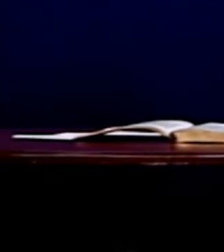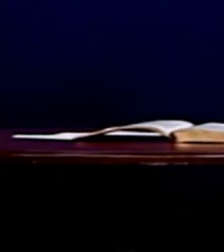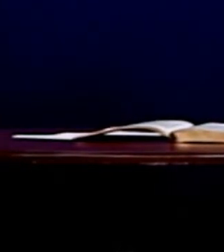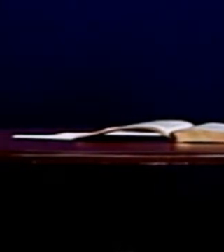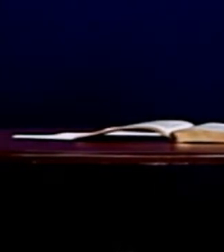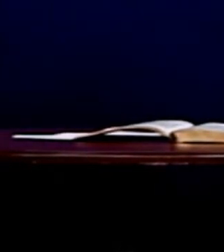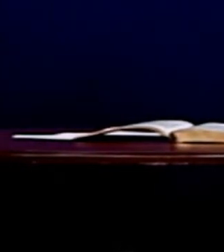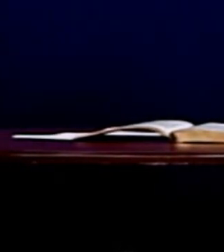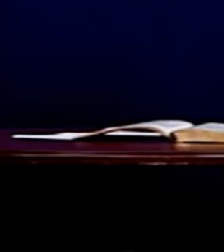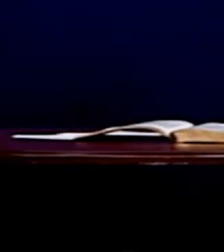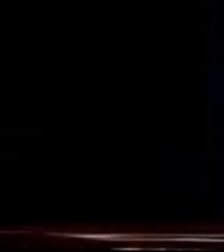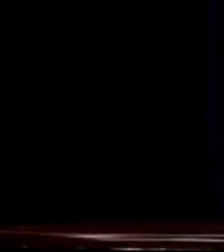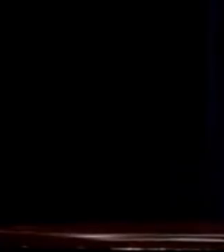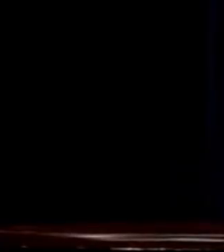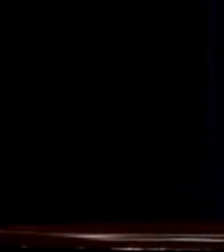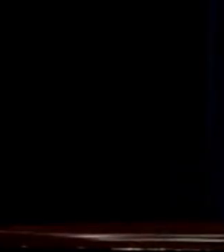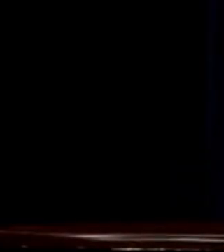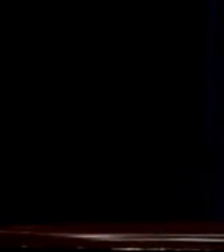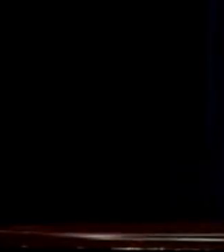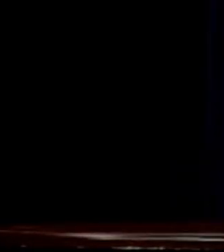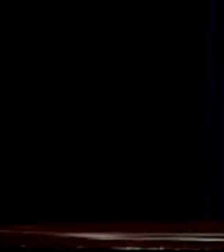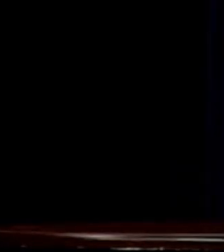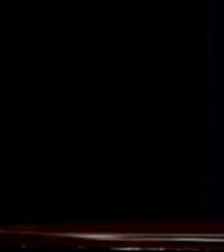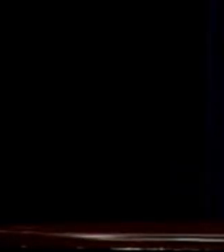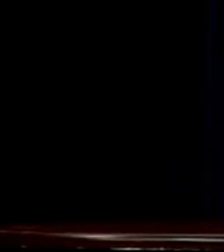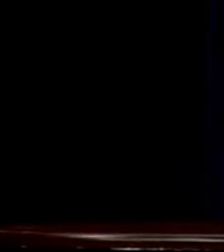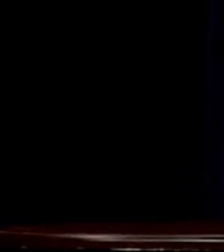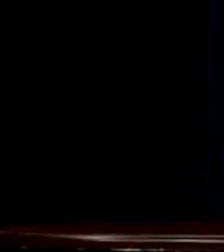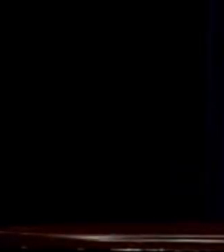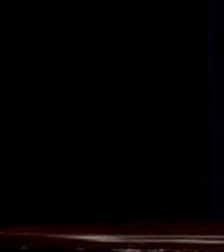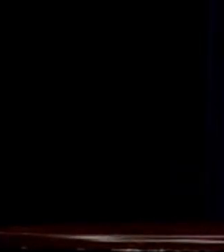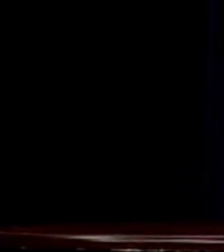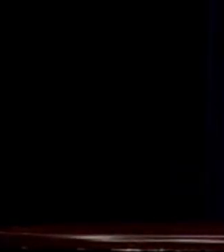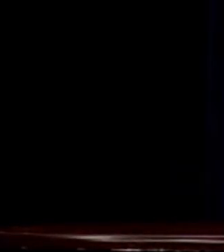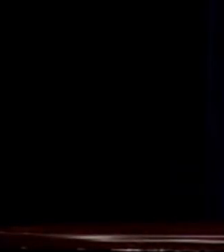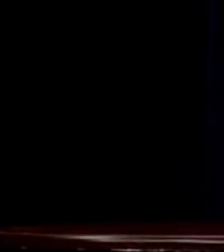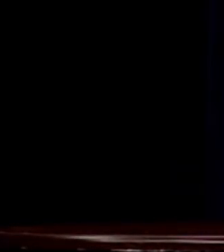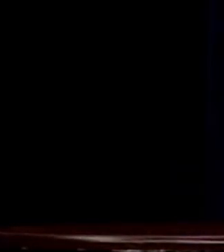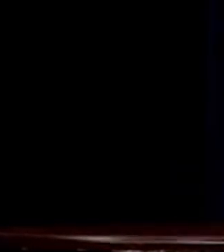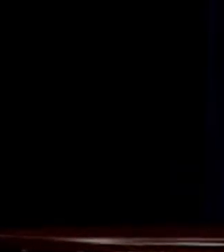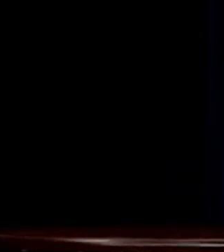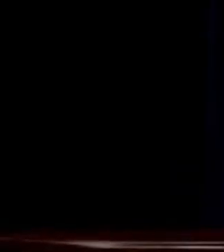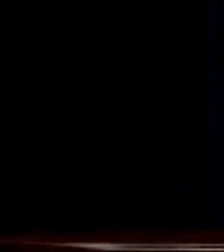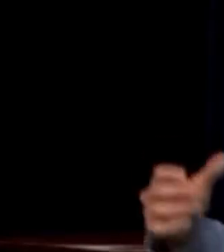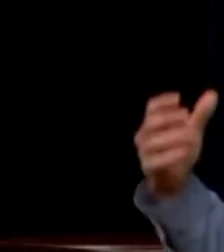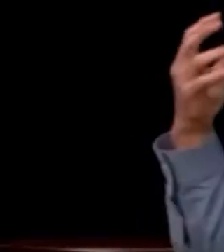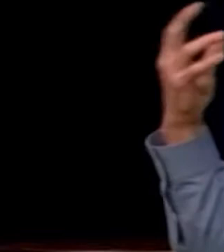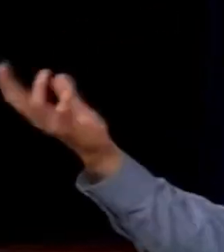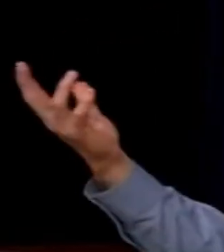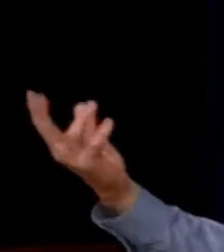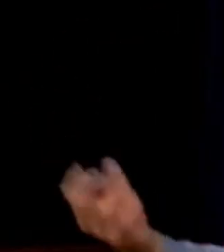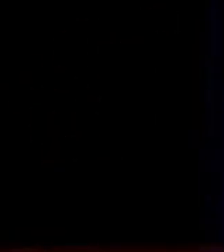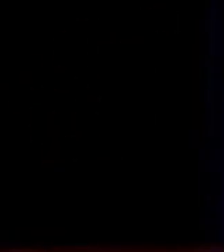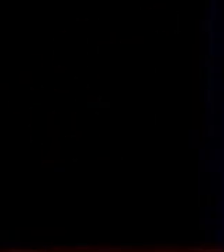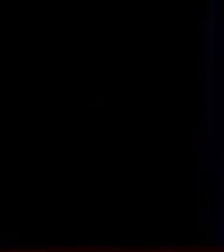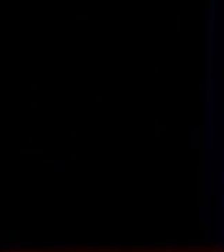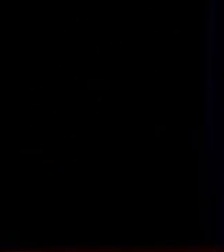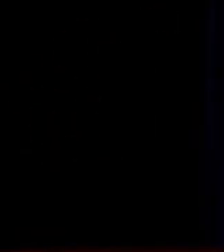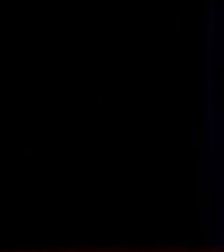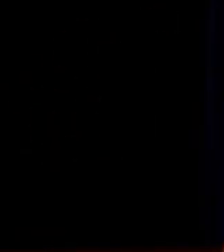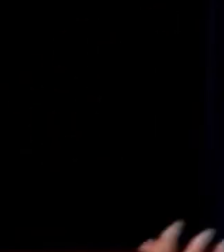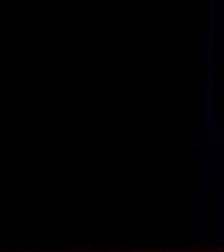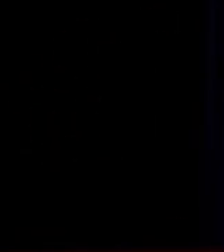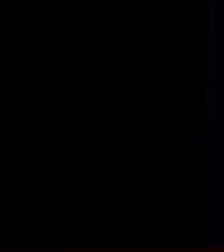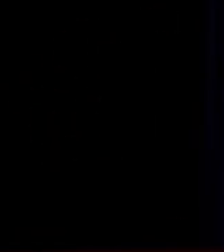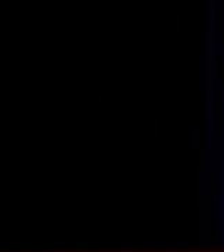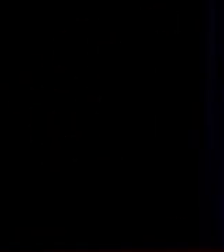Lord, how in the world can I ever complain? And why in the world can I have that kind of attitude